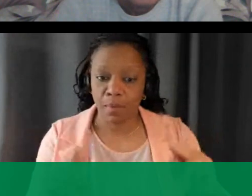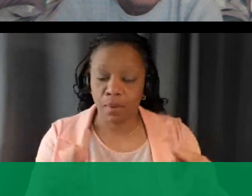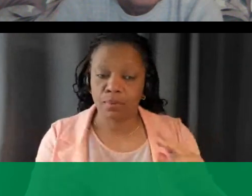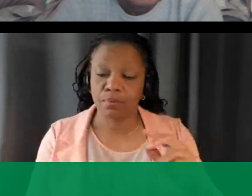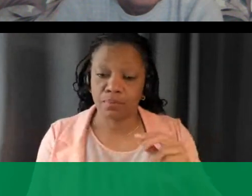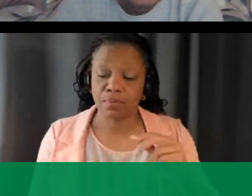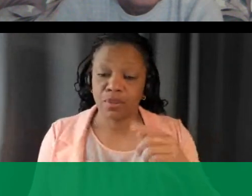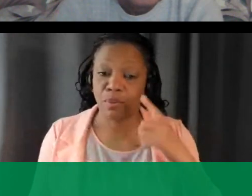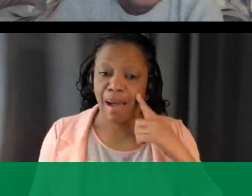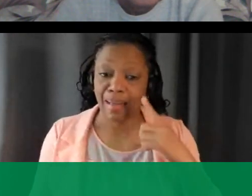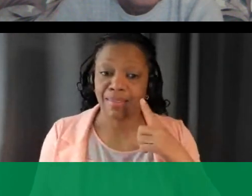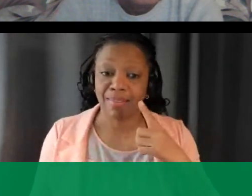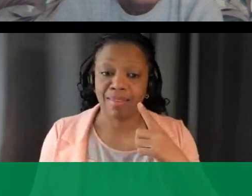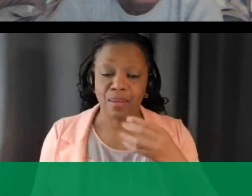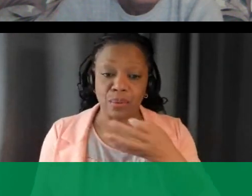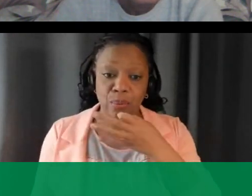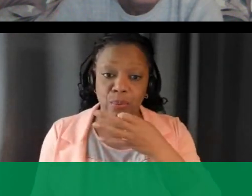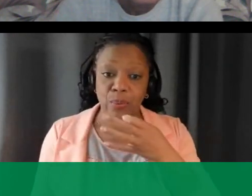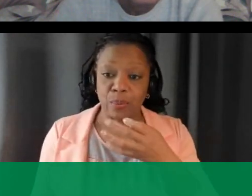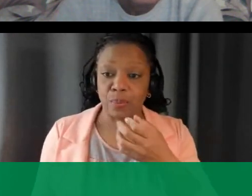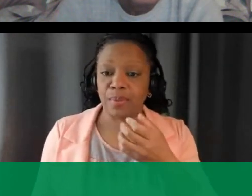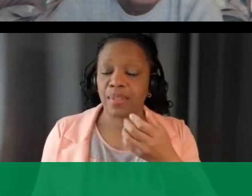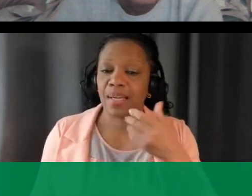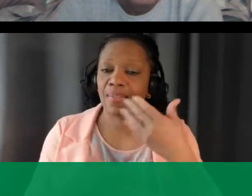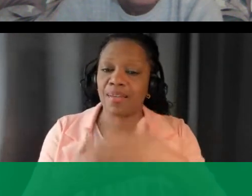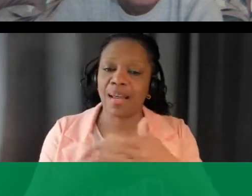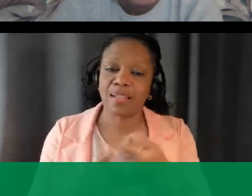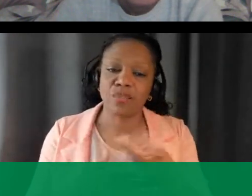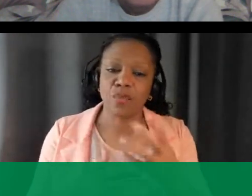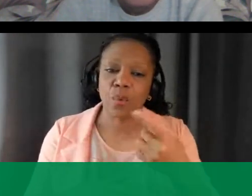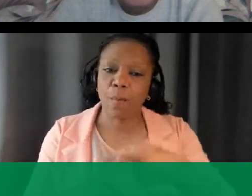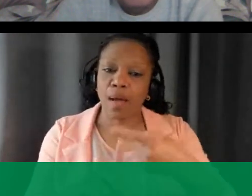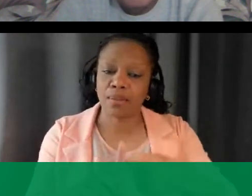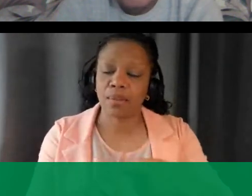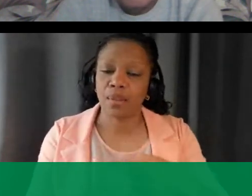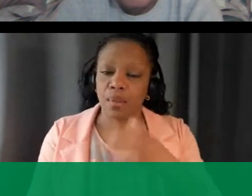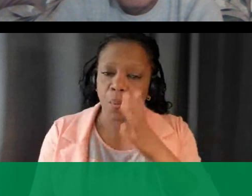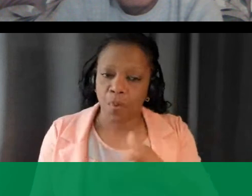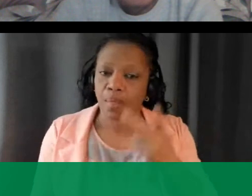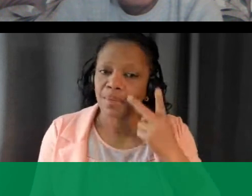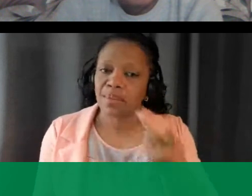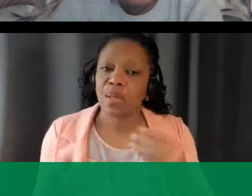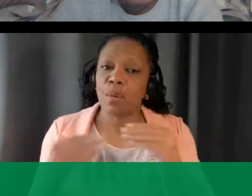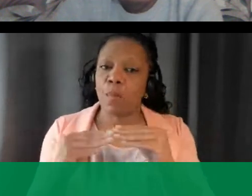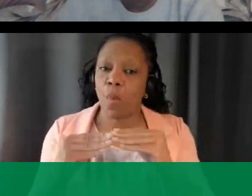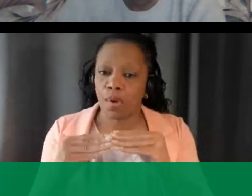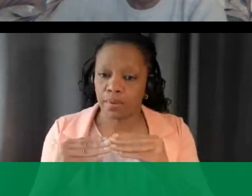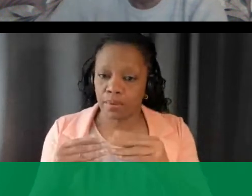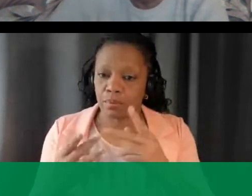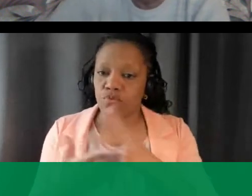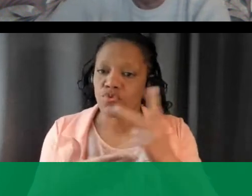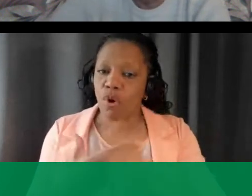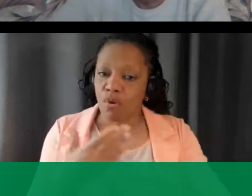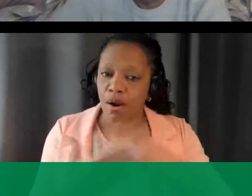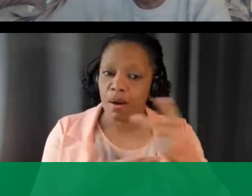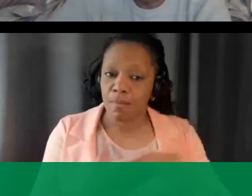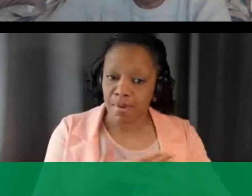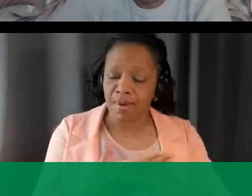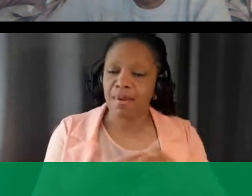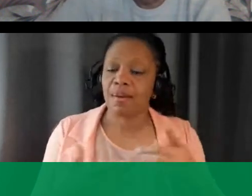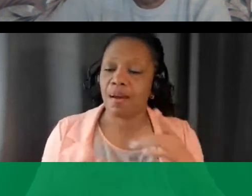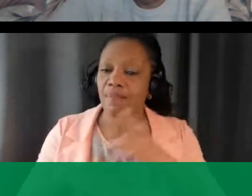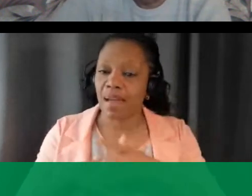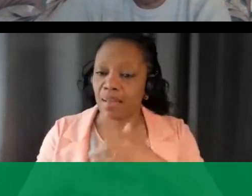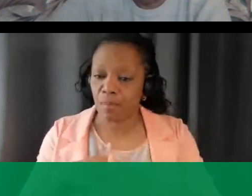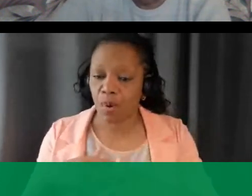more educational programming available, and hopefully at Seed Commons and IWCA we have some of